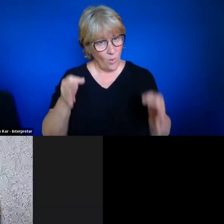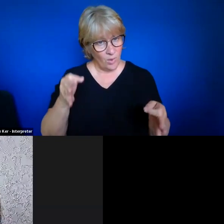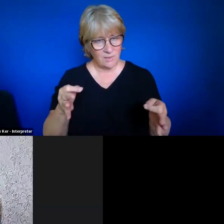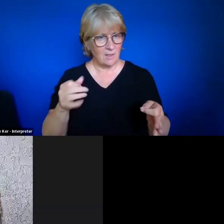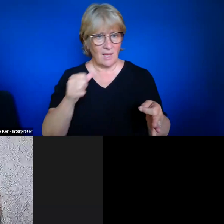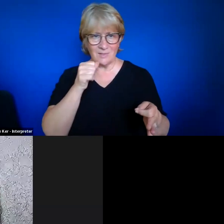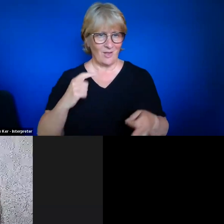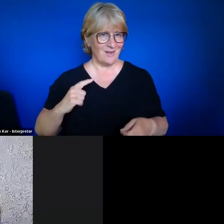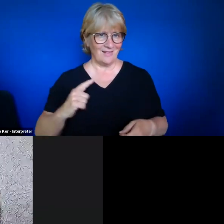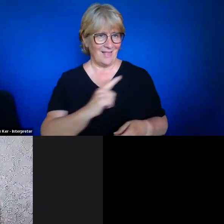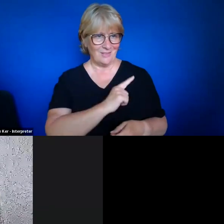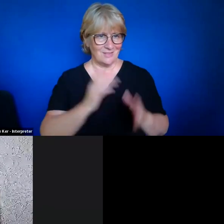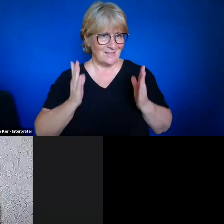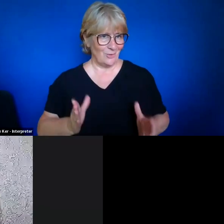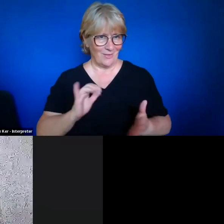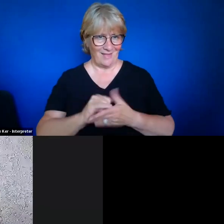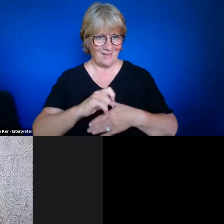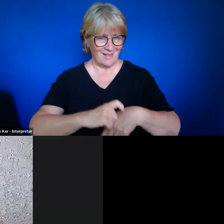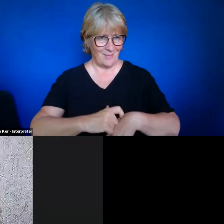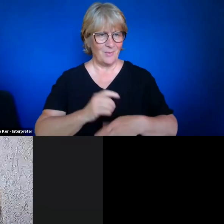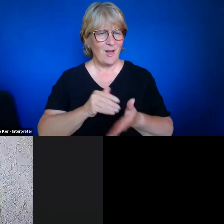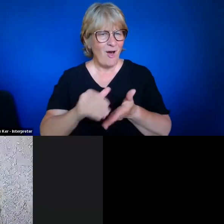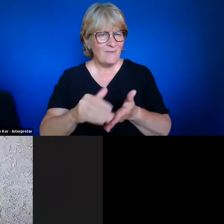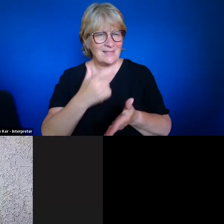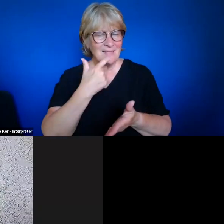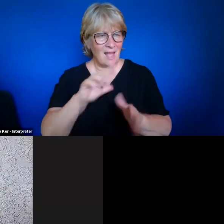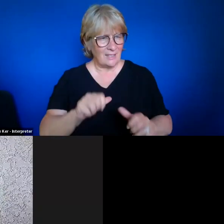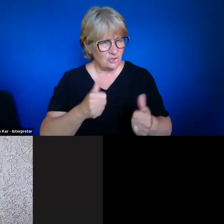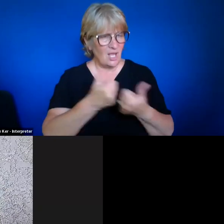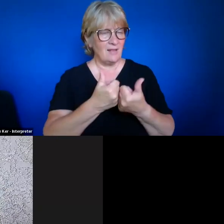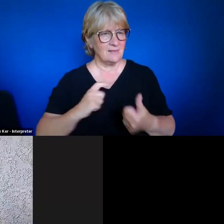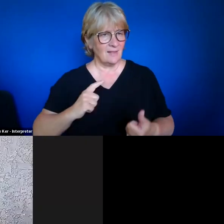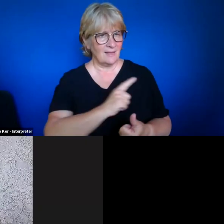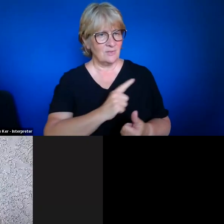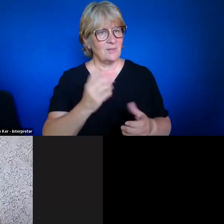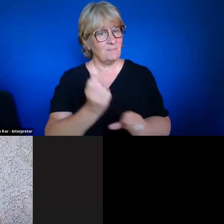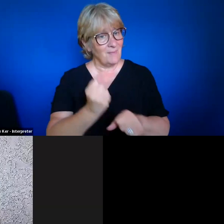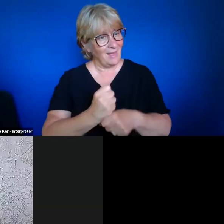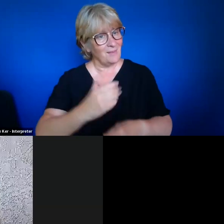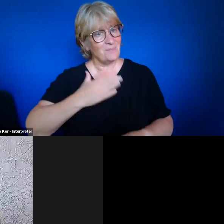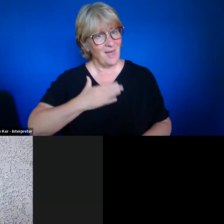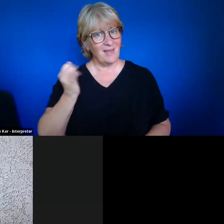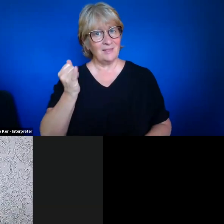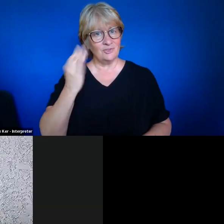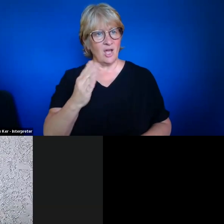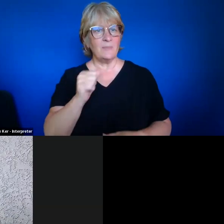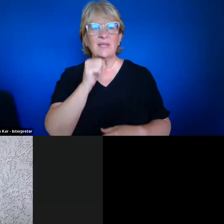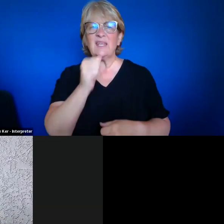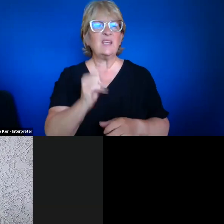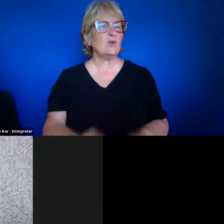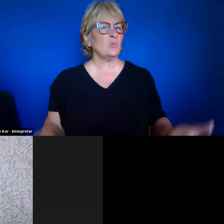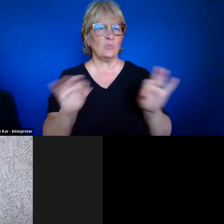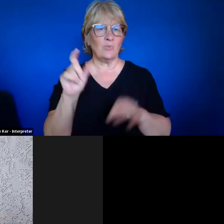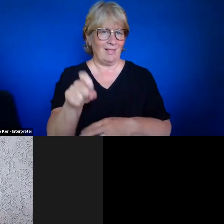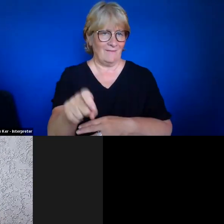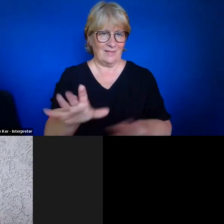a legislator at that time. And I would often say I challenged the legislature to make my job irrelevant. And it's